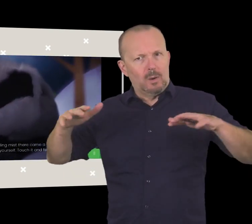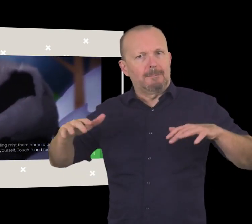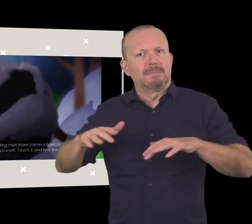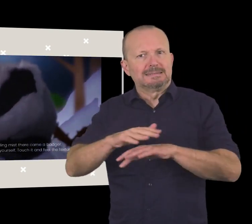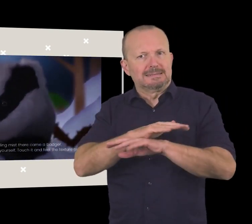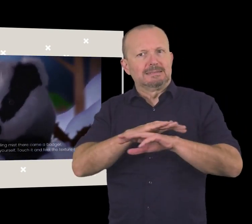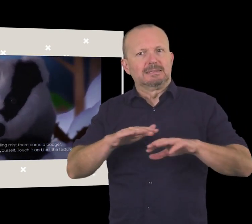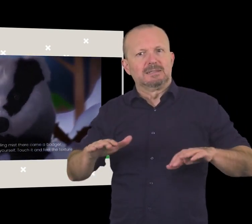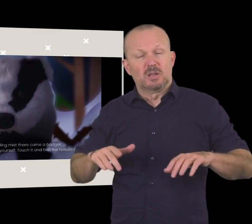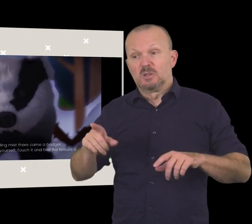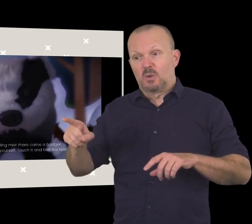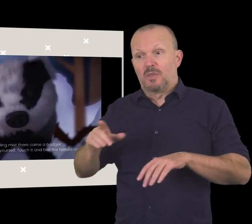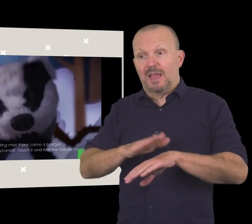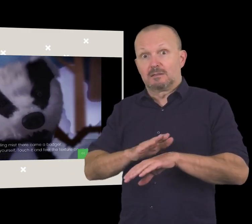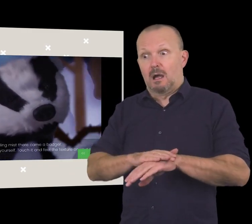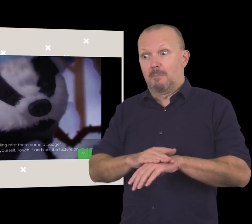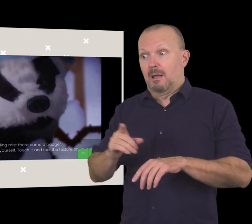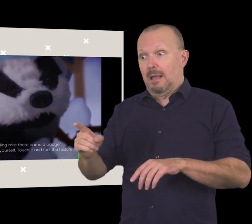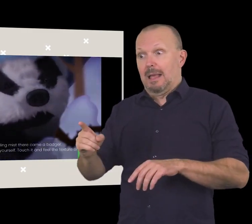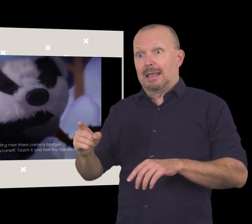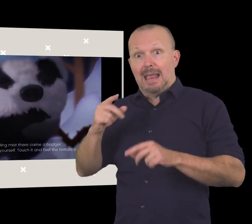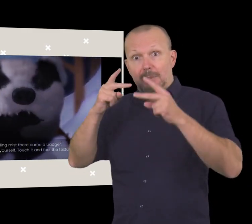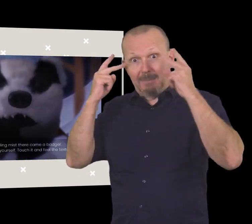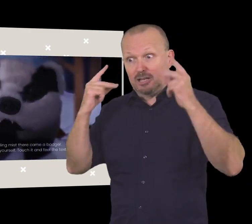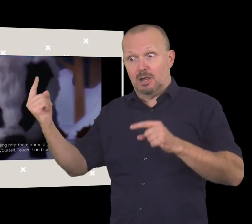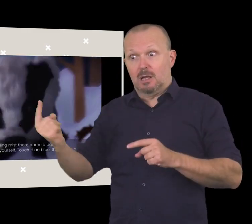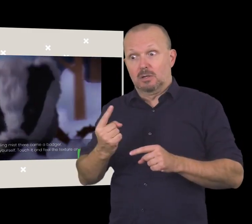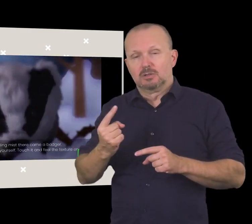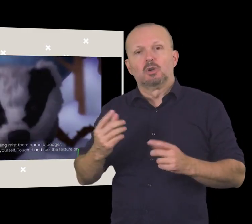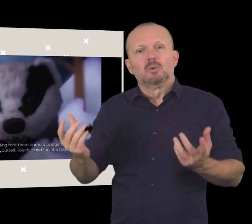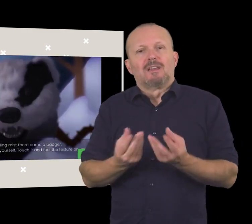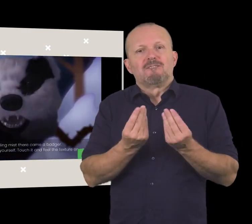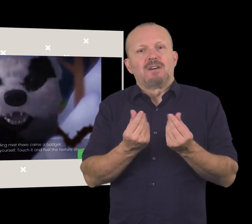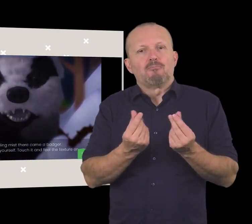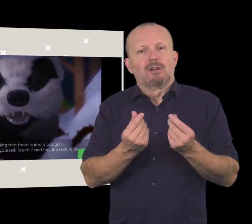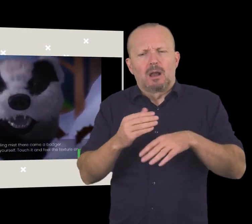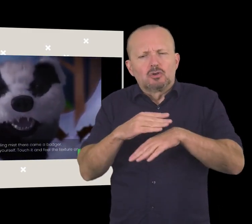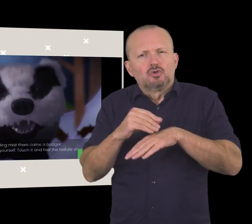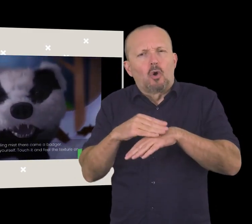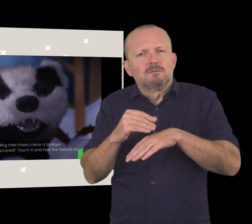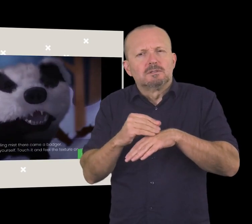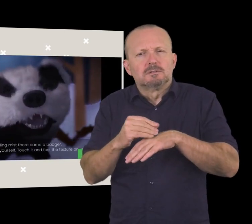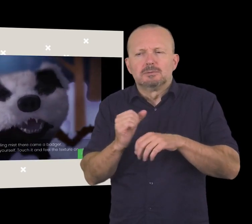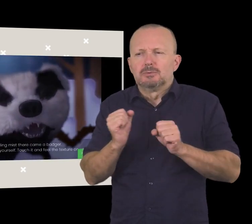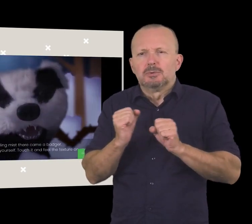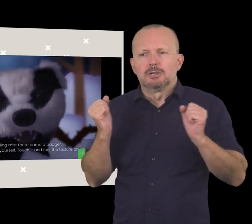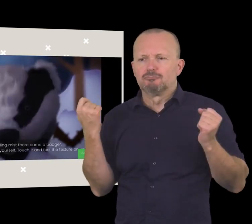Suddenly out of the rolling mist there came a badger. So this is our moment when we're going to get our fabric.